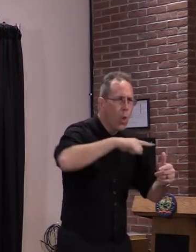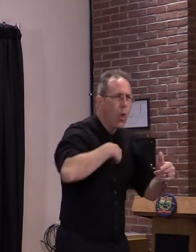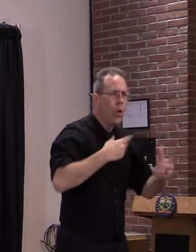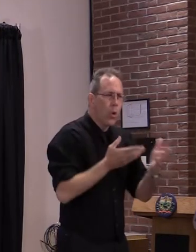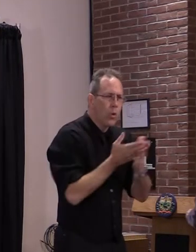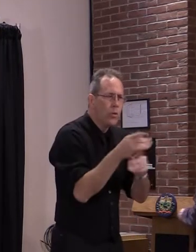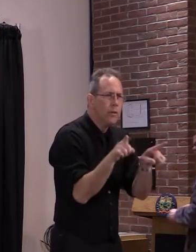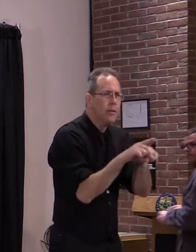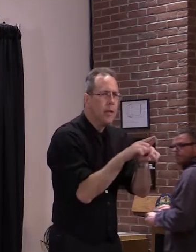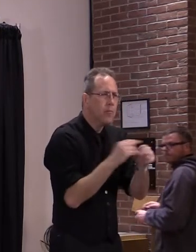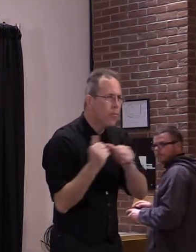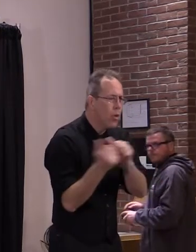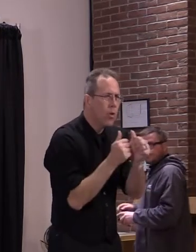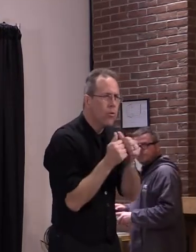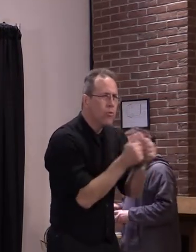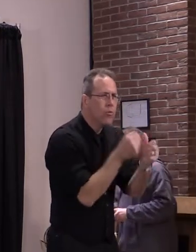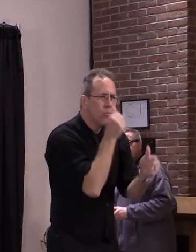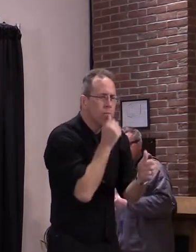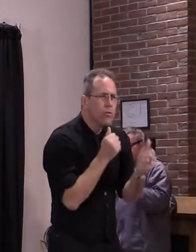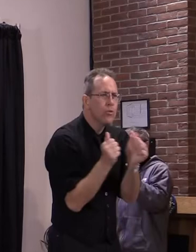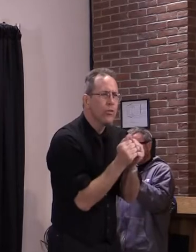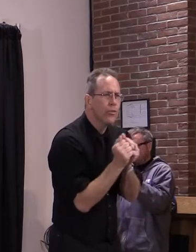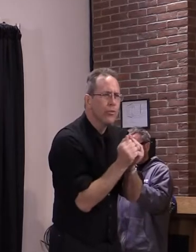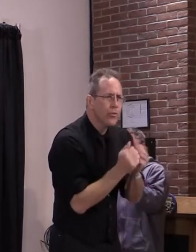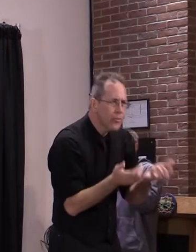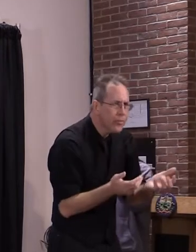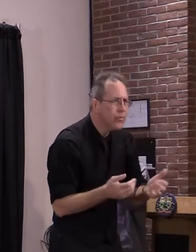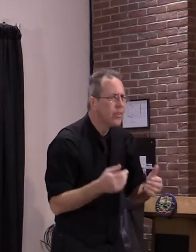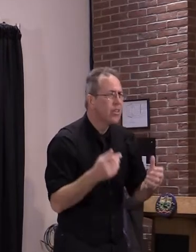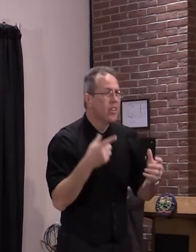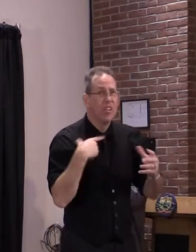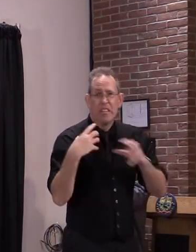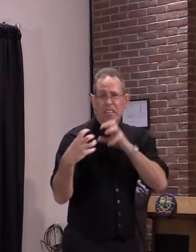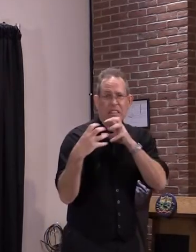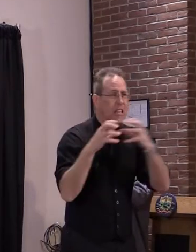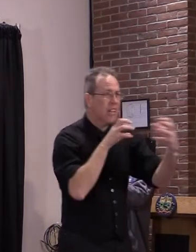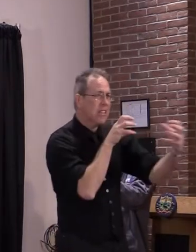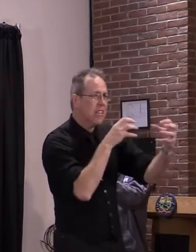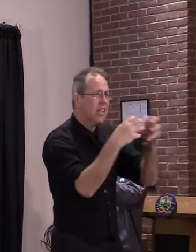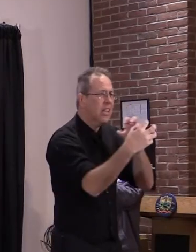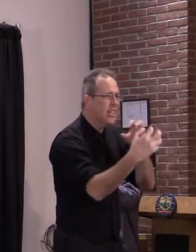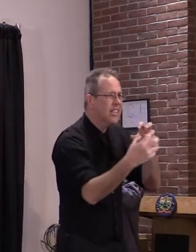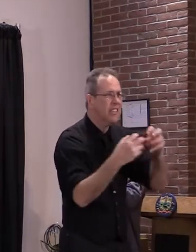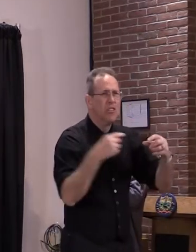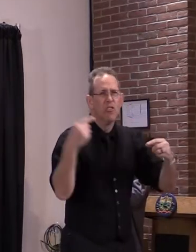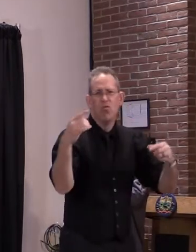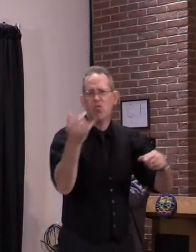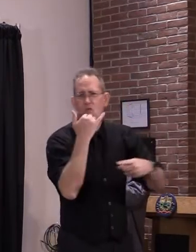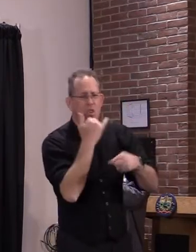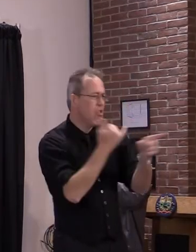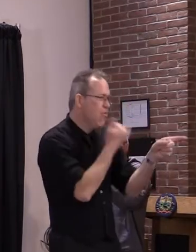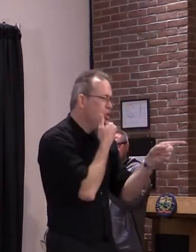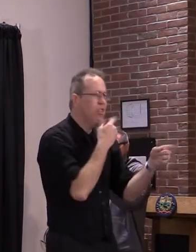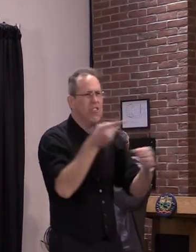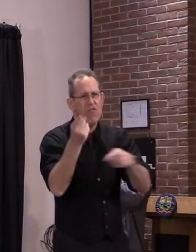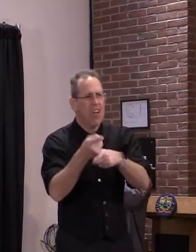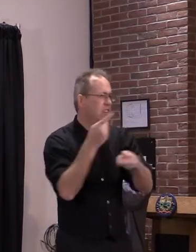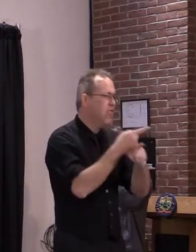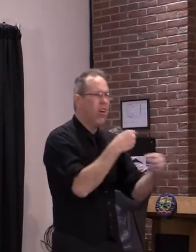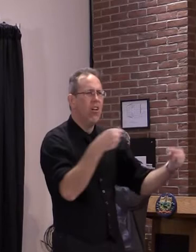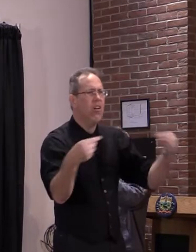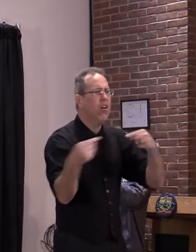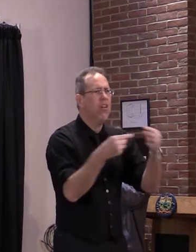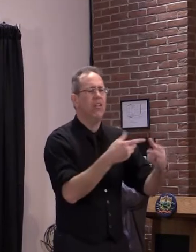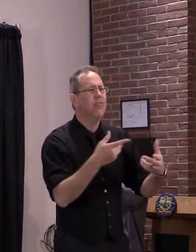polarities about masks are good, masks are terrible, vaccines don't work, vaccines are life-saving. And we need to